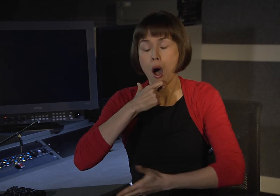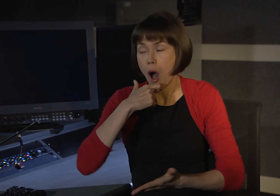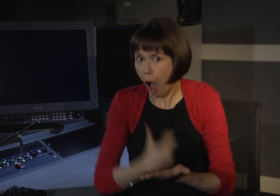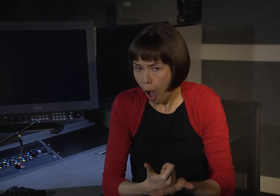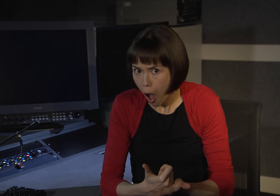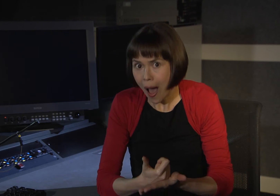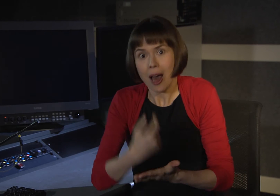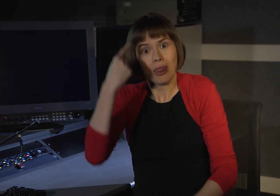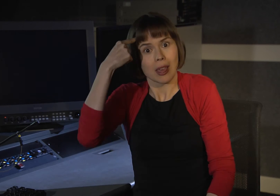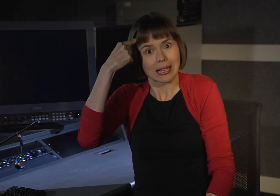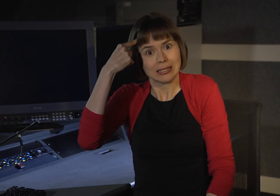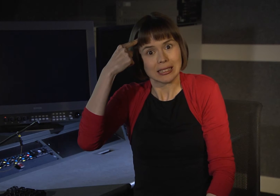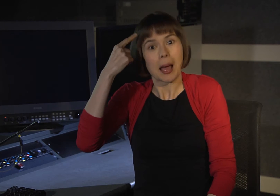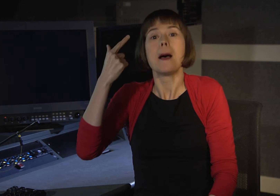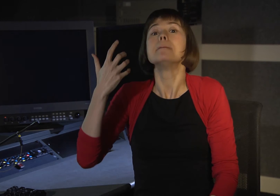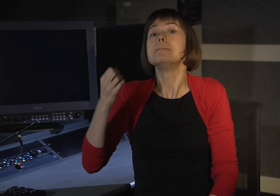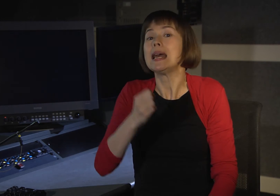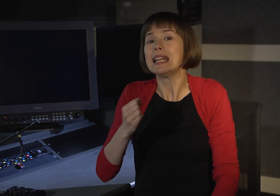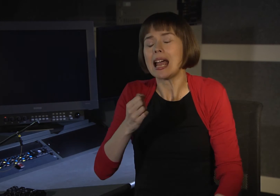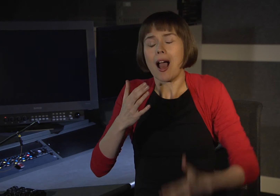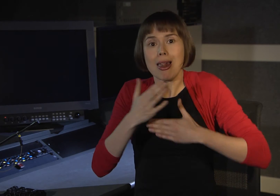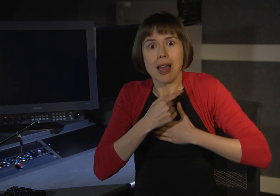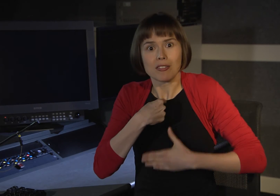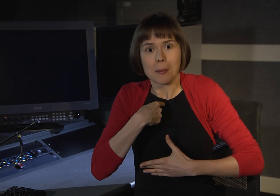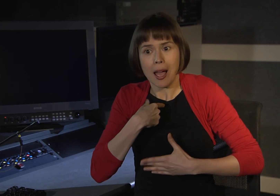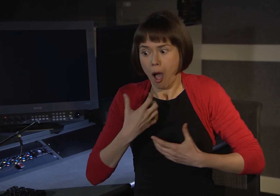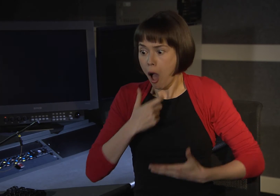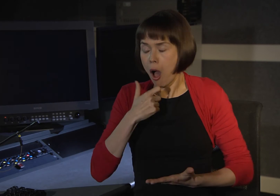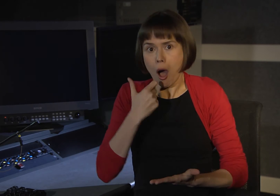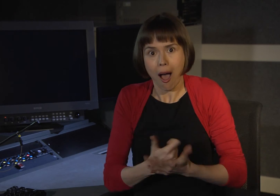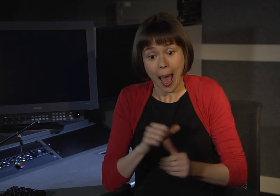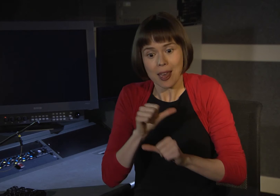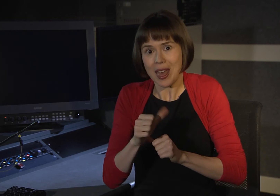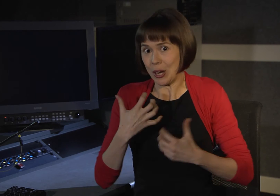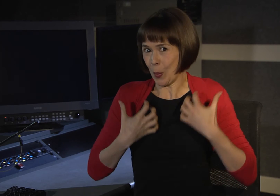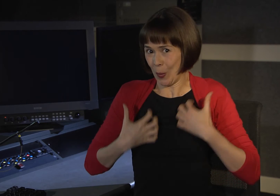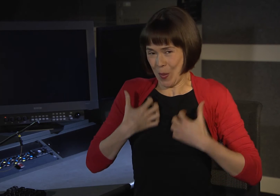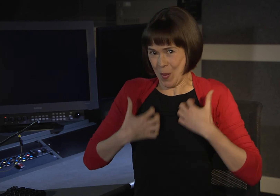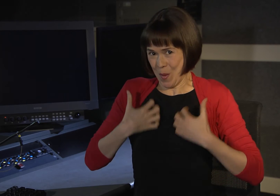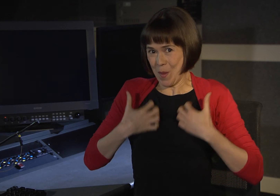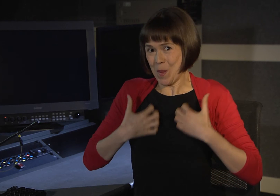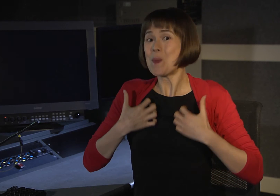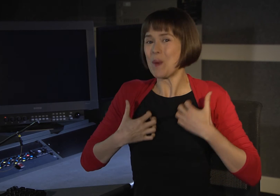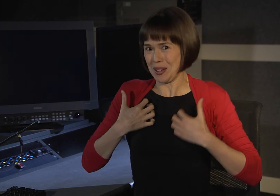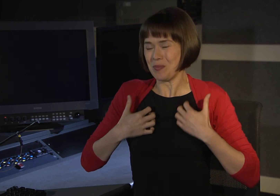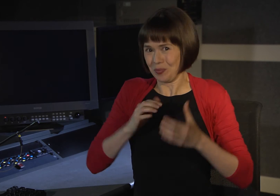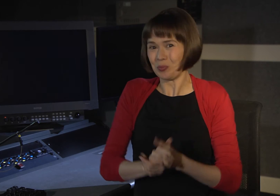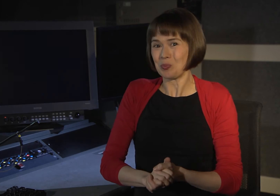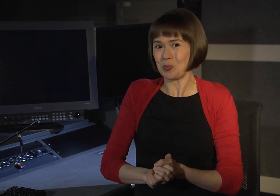tower, overhears this conversation and can't believe it. She can't believe that Benedick loves her. Initially, she's very shocked,